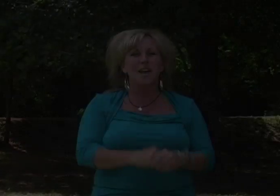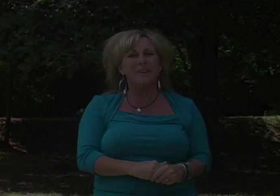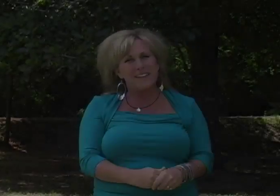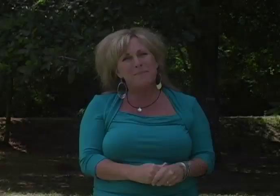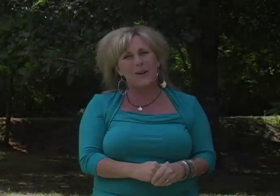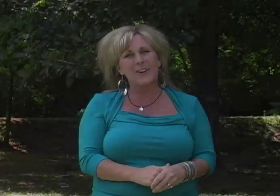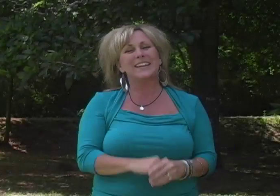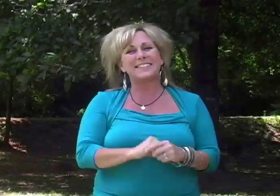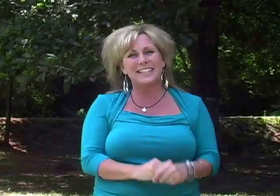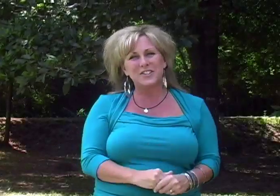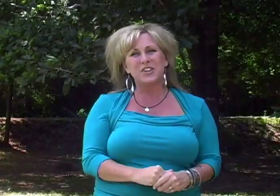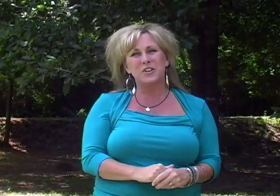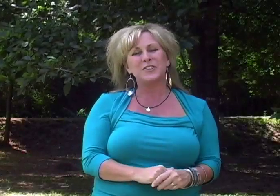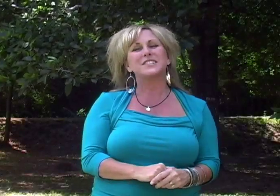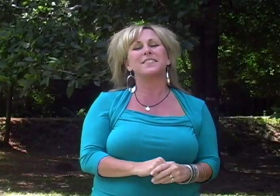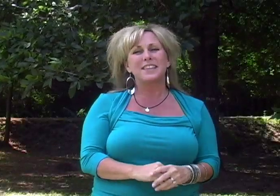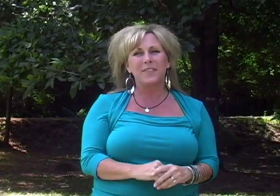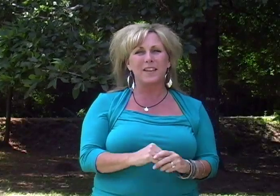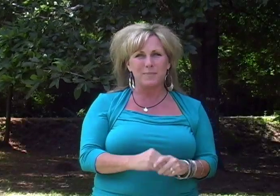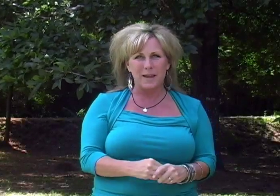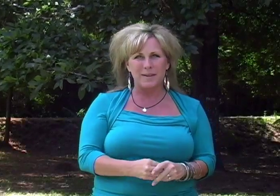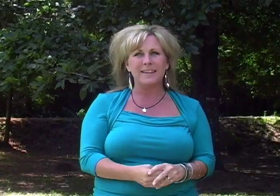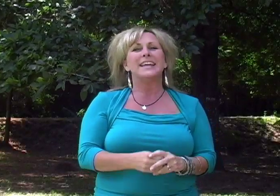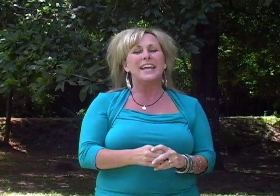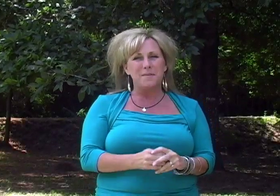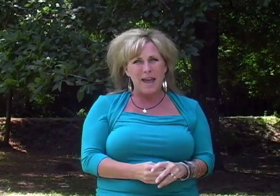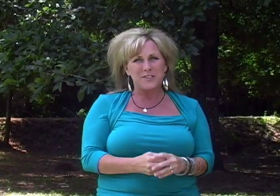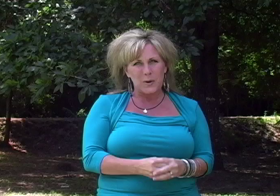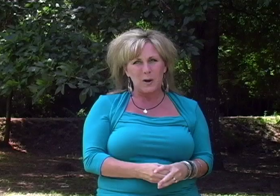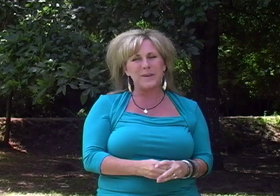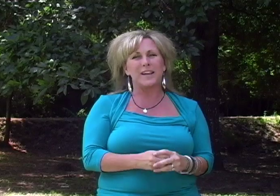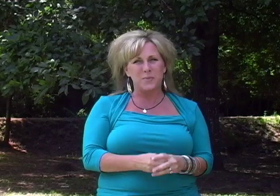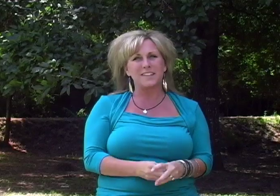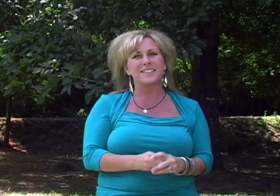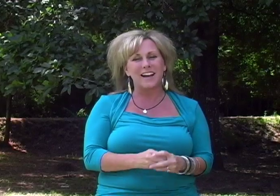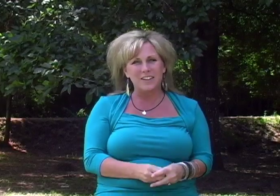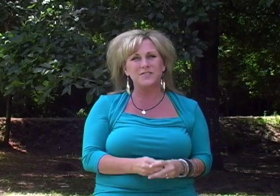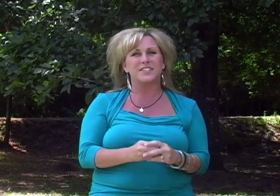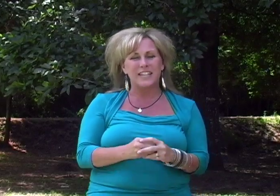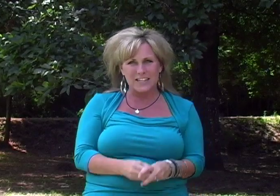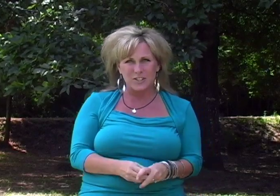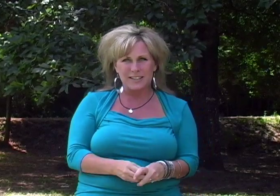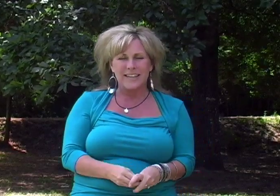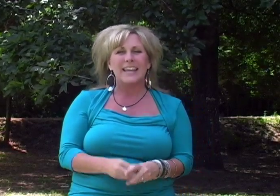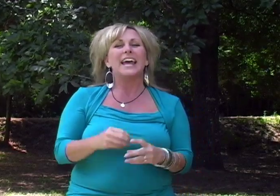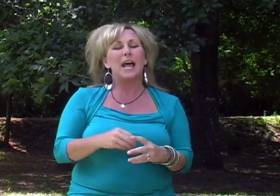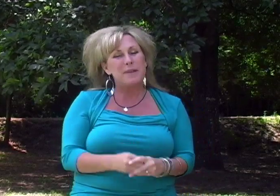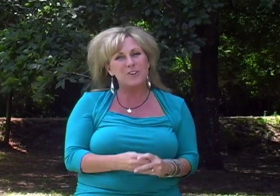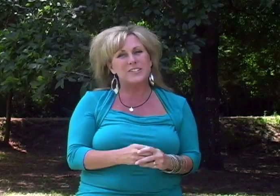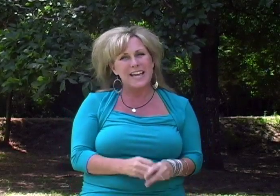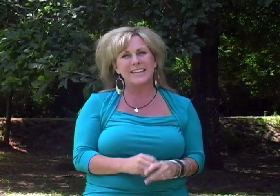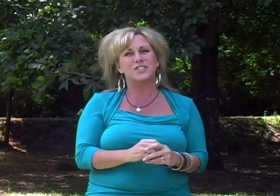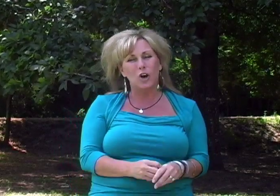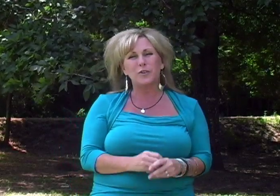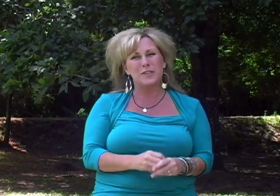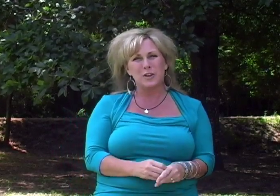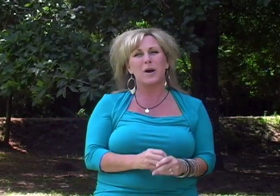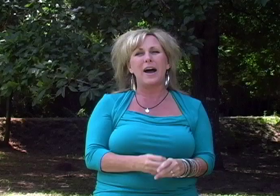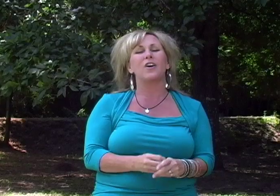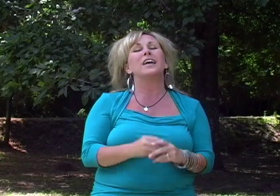I'm Kelly Byrd, and I teach at the University of South Alabama in the math department as well as the College of Education. And I'm here today to talk with you about